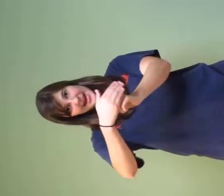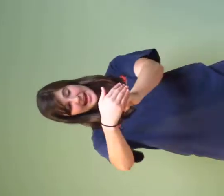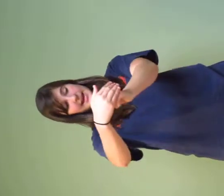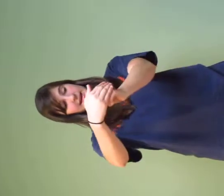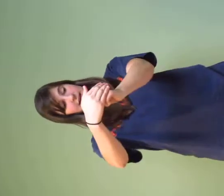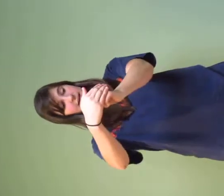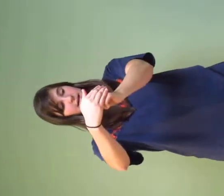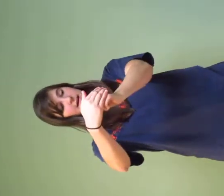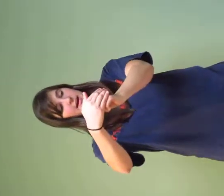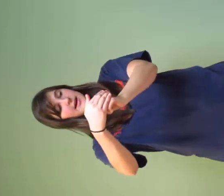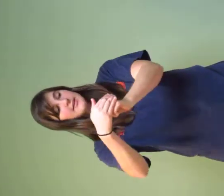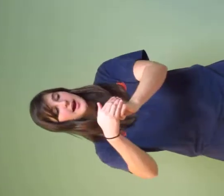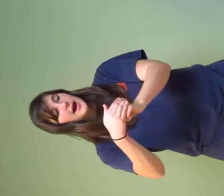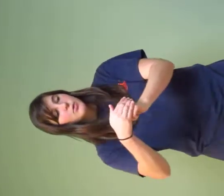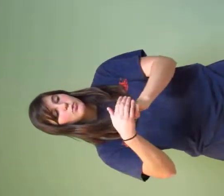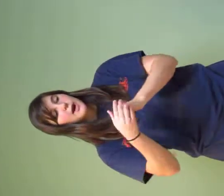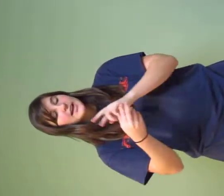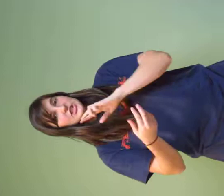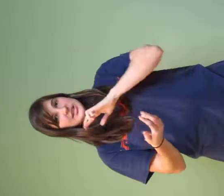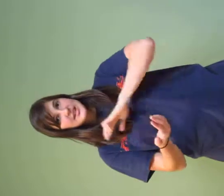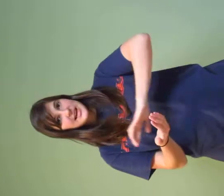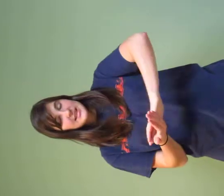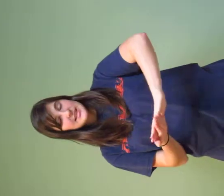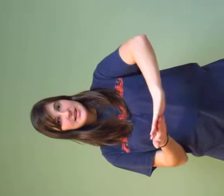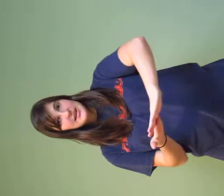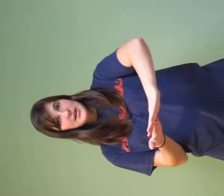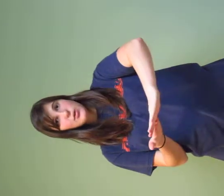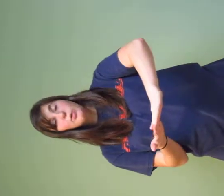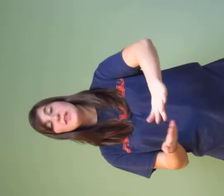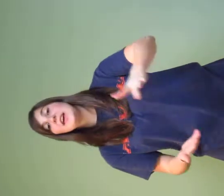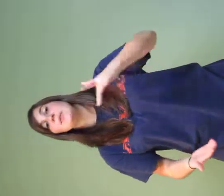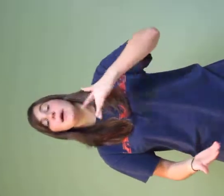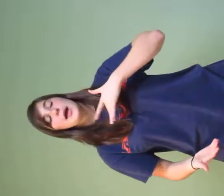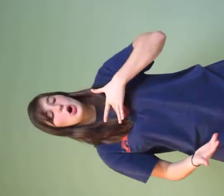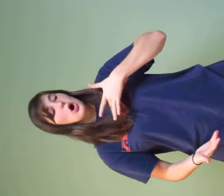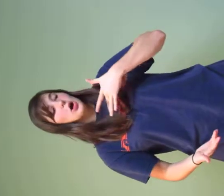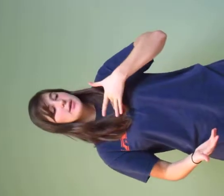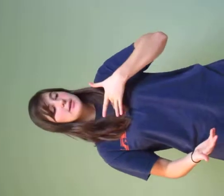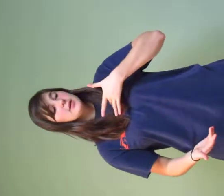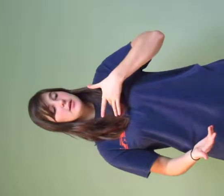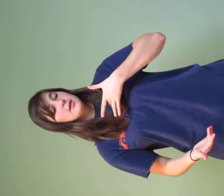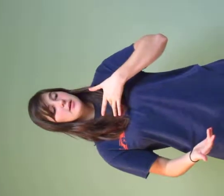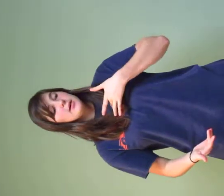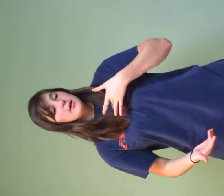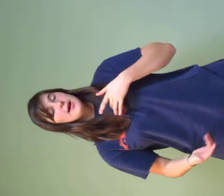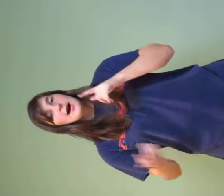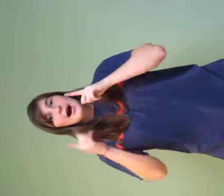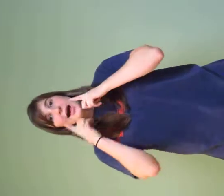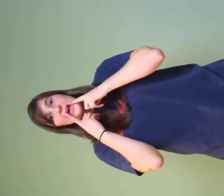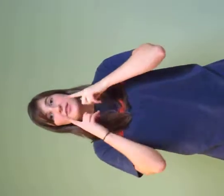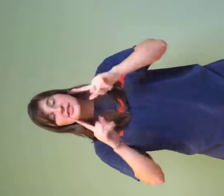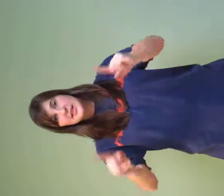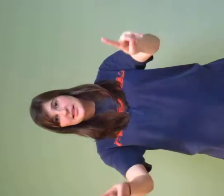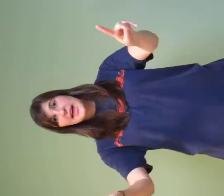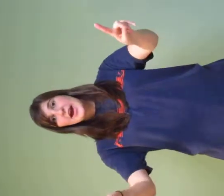hid thy righteousness within my heart. I have declared